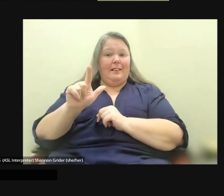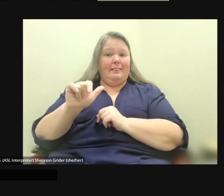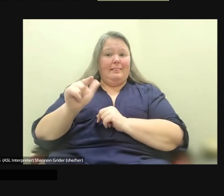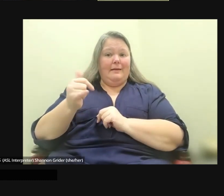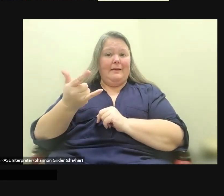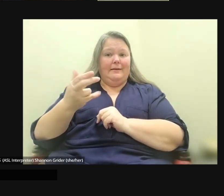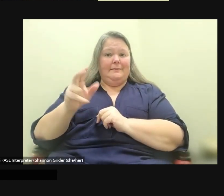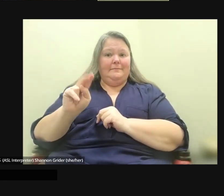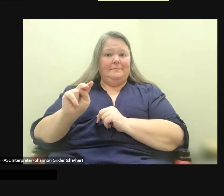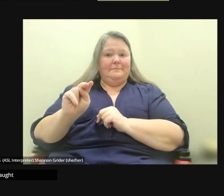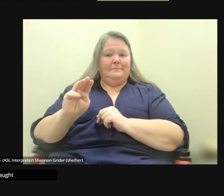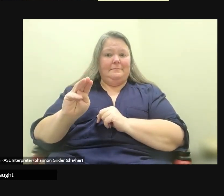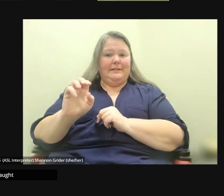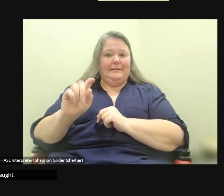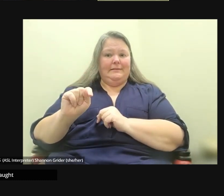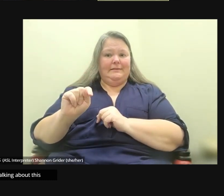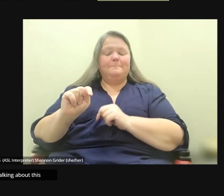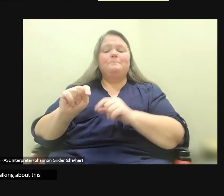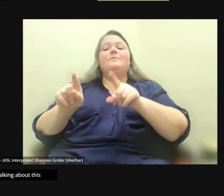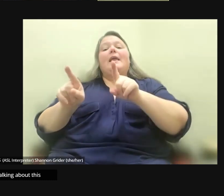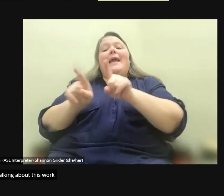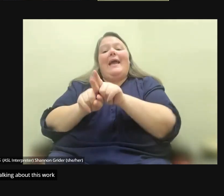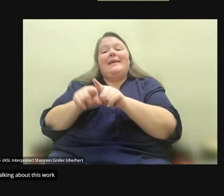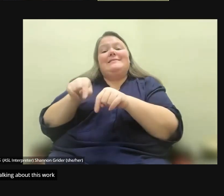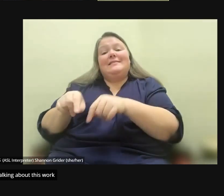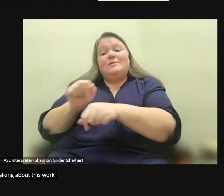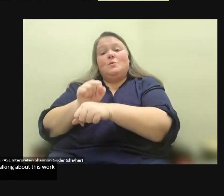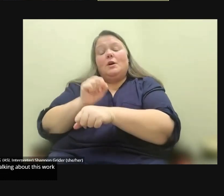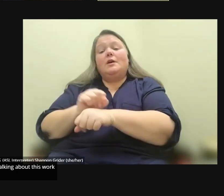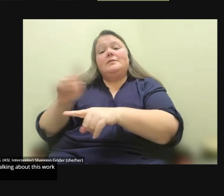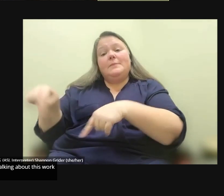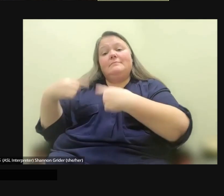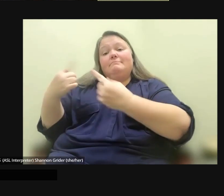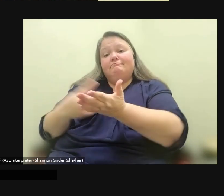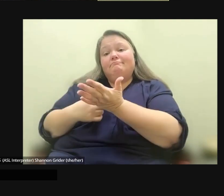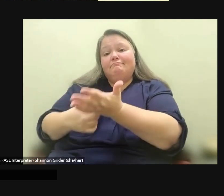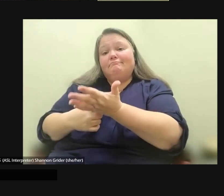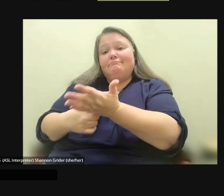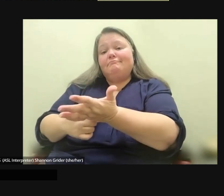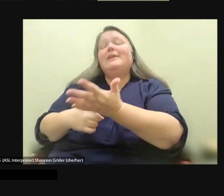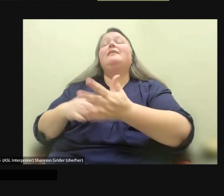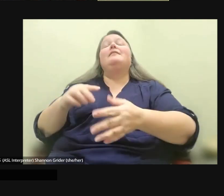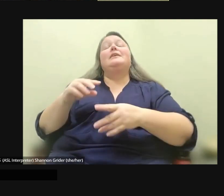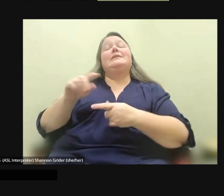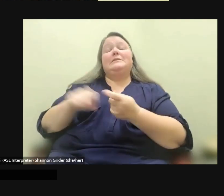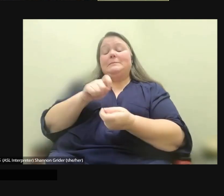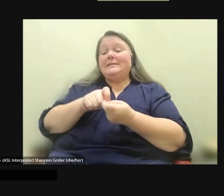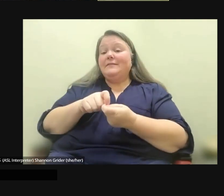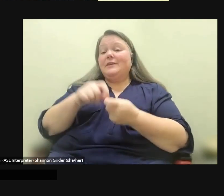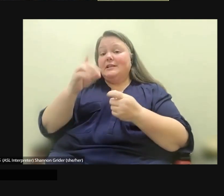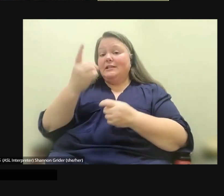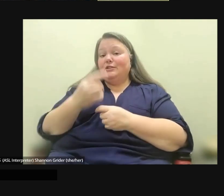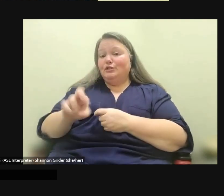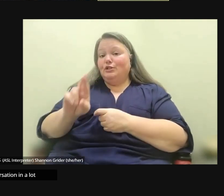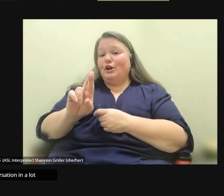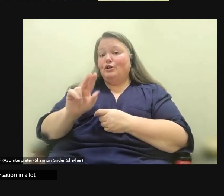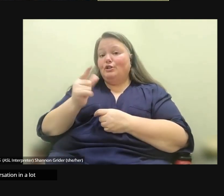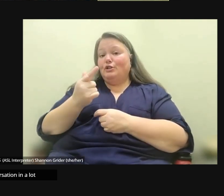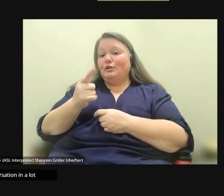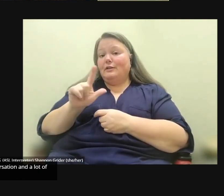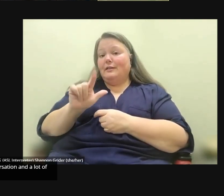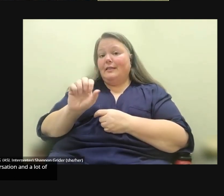have been talking about this work, in particular, Dr. Glass, who started the conversation in a lot of different